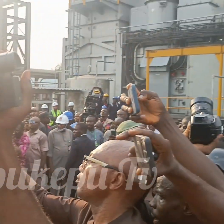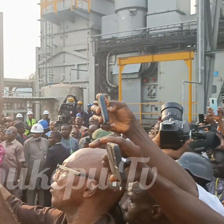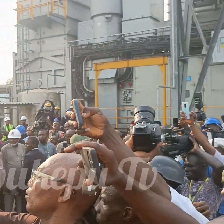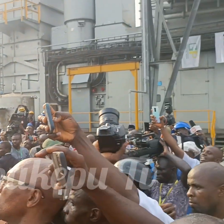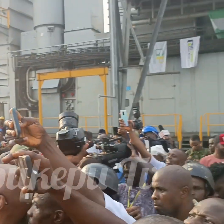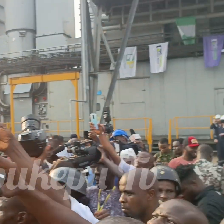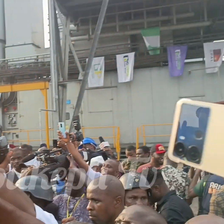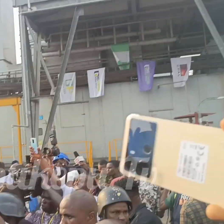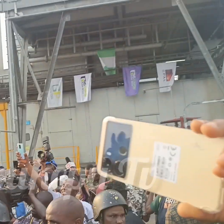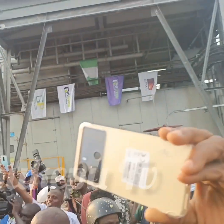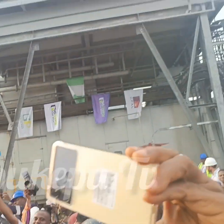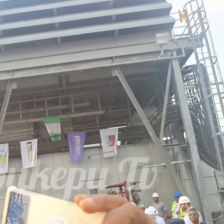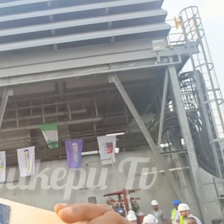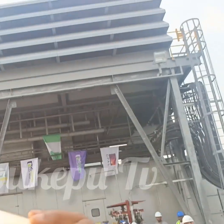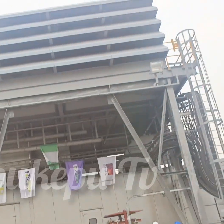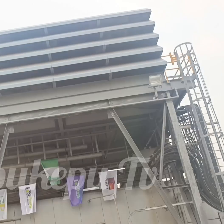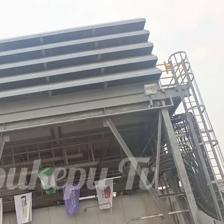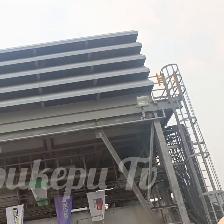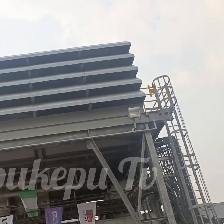The first turbine